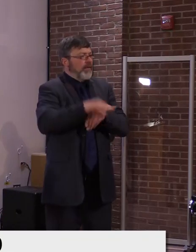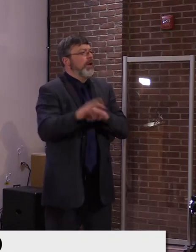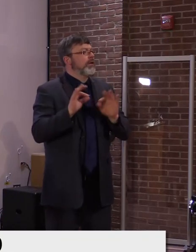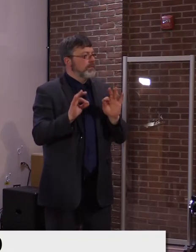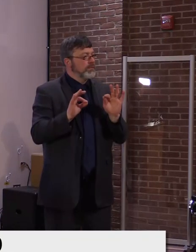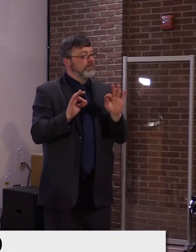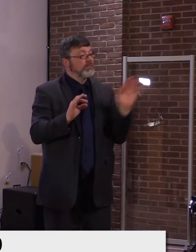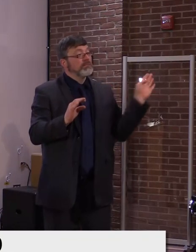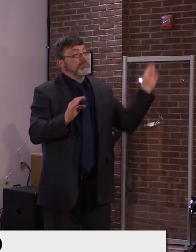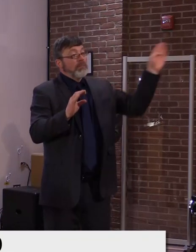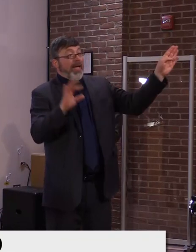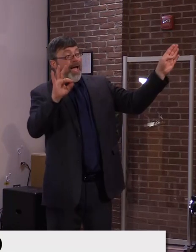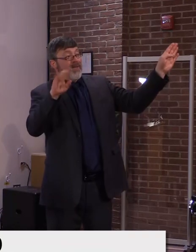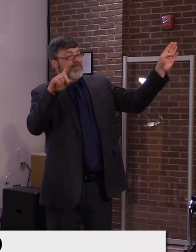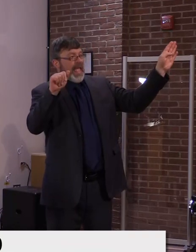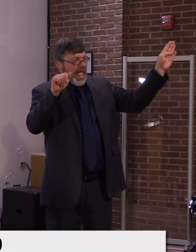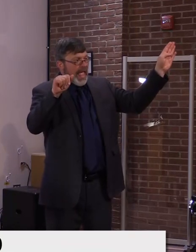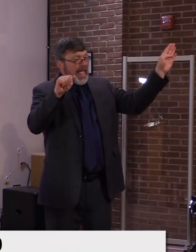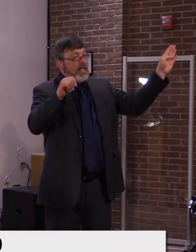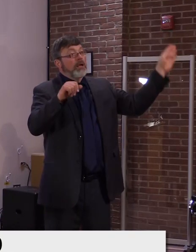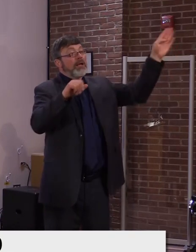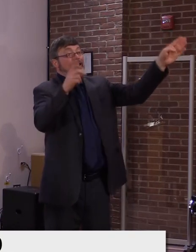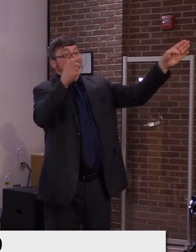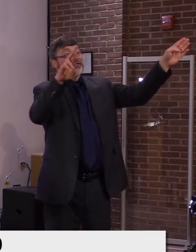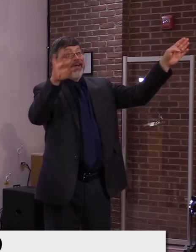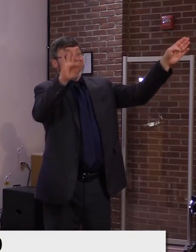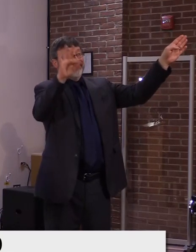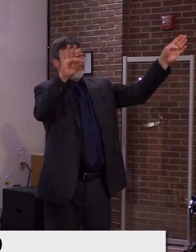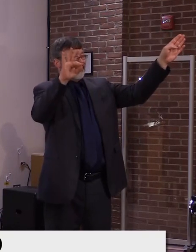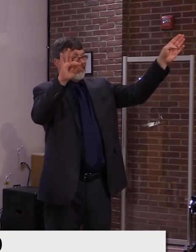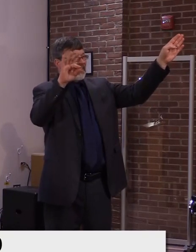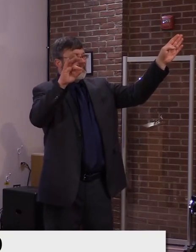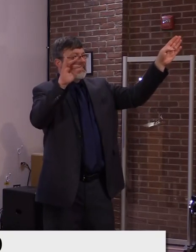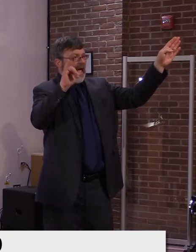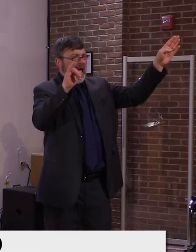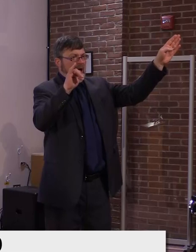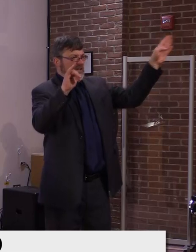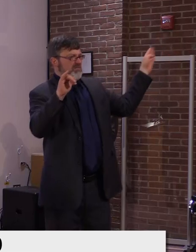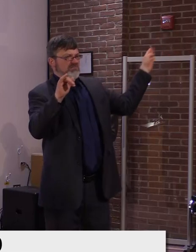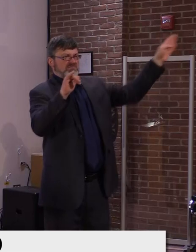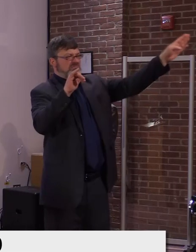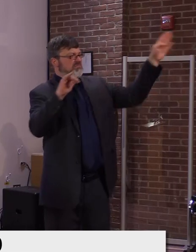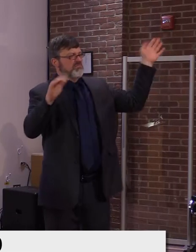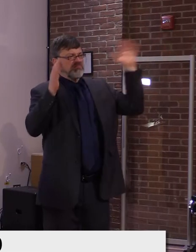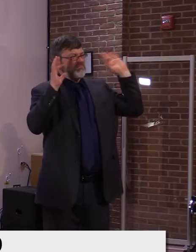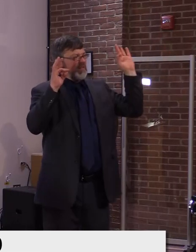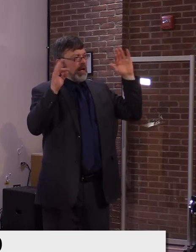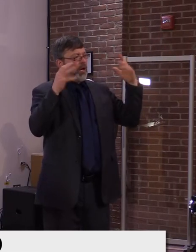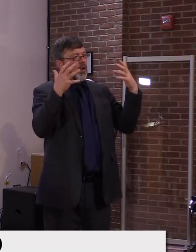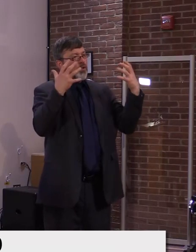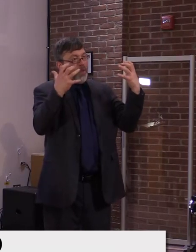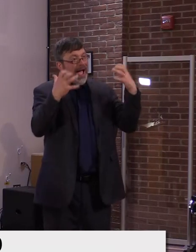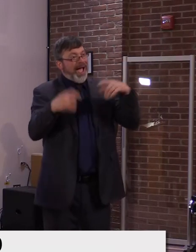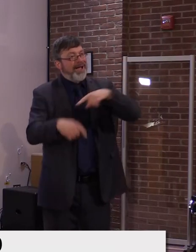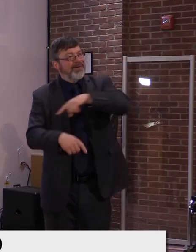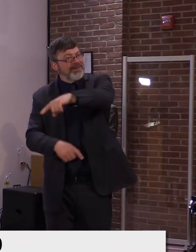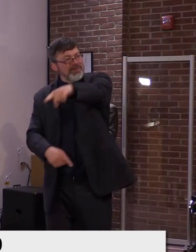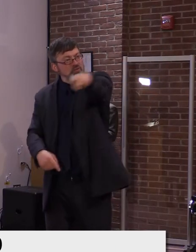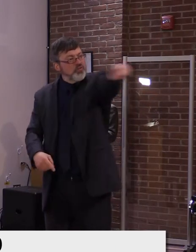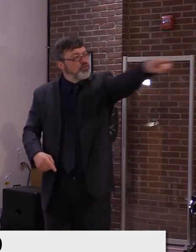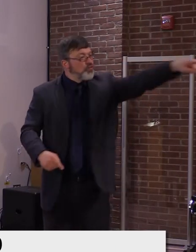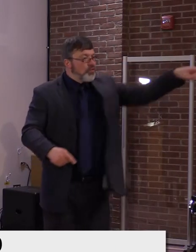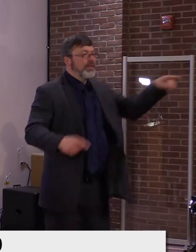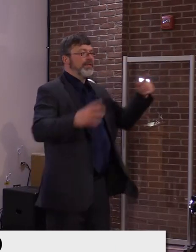Walensky, CDC, are handling this is to provide that confidence so that we don't hear this